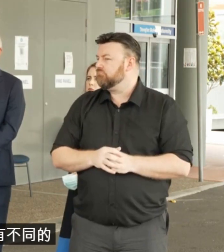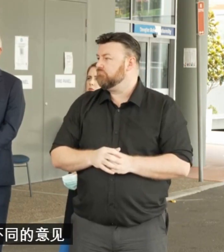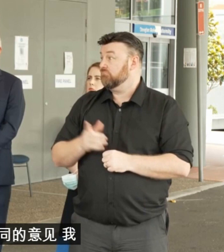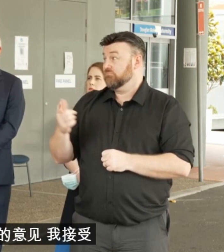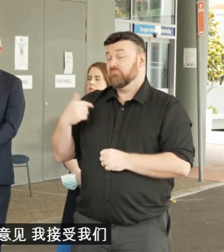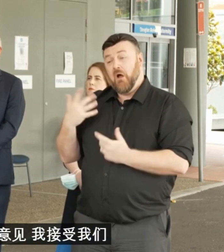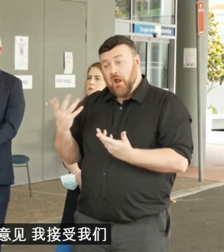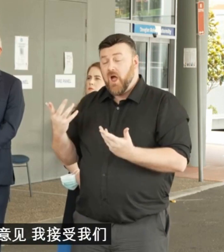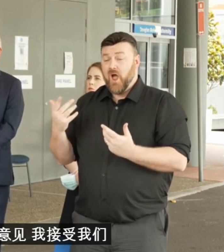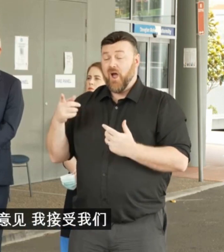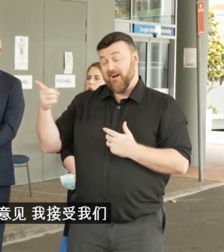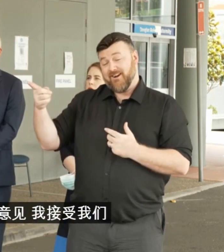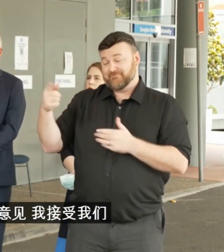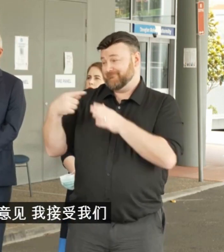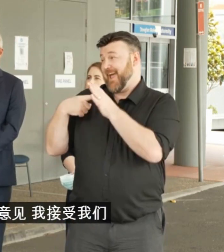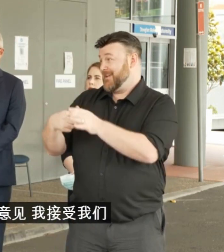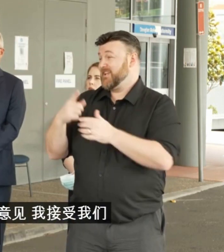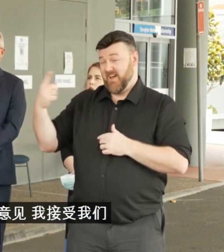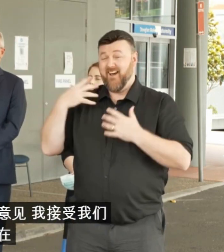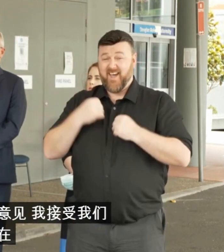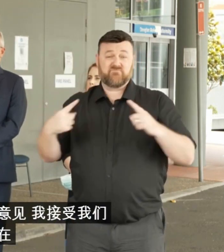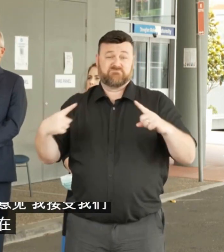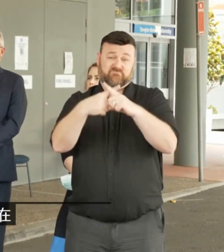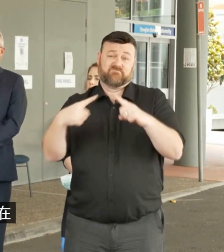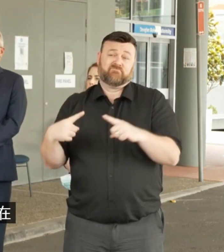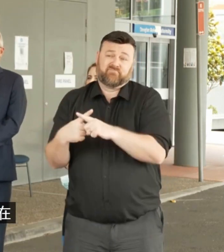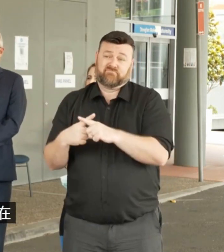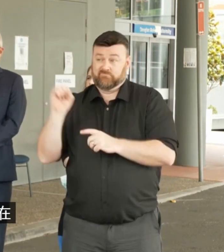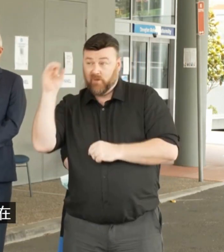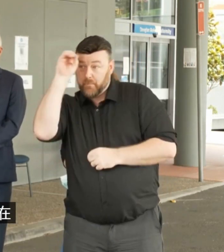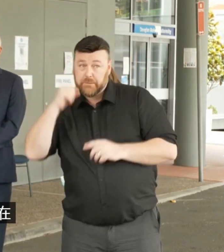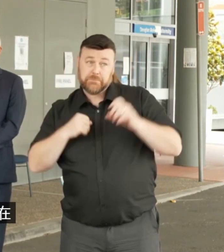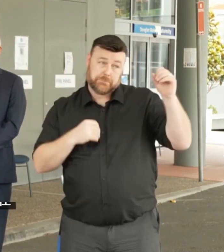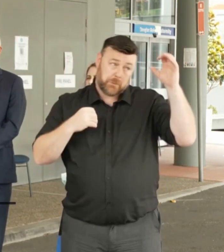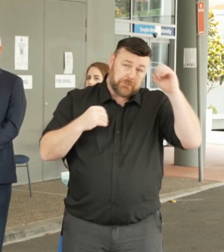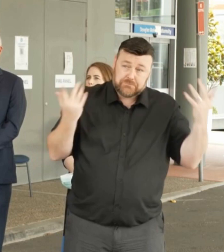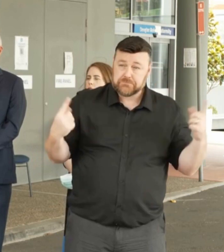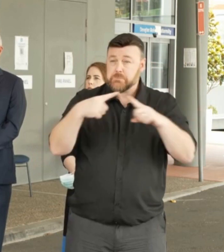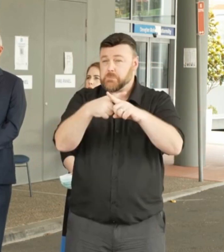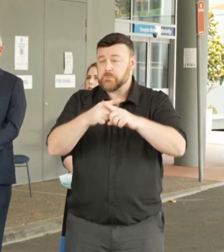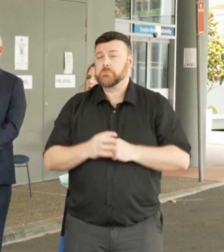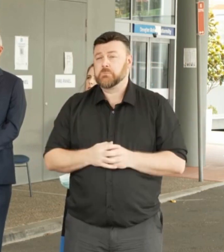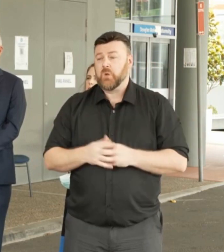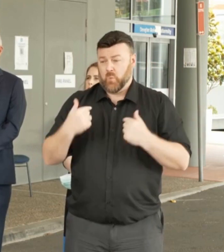time. I accept that. We have regular discussions. We are always assessing the situation. I have said as Premier, we will tailor our